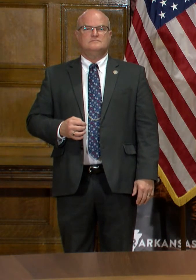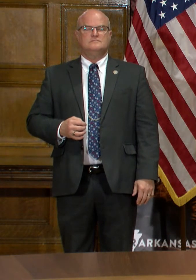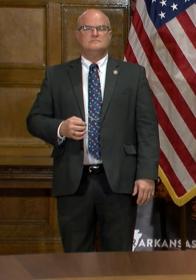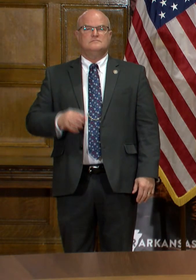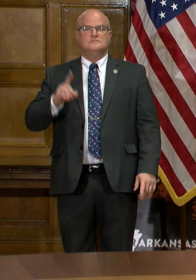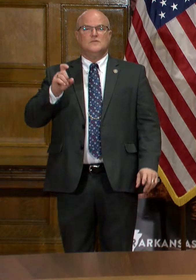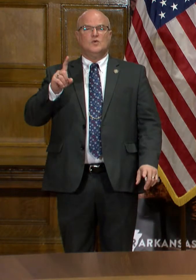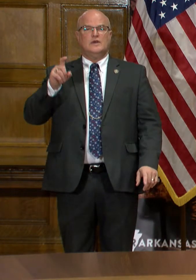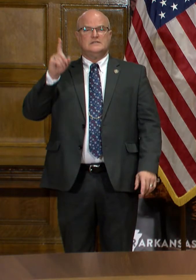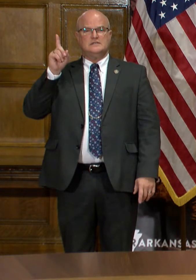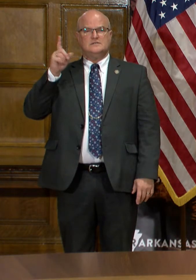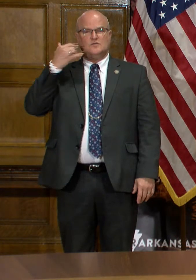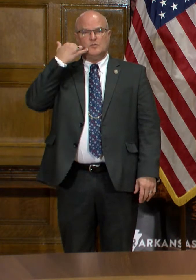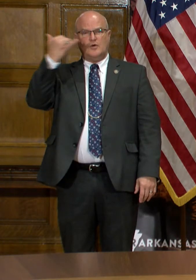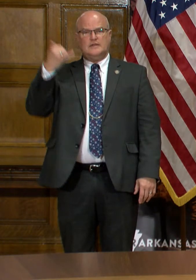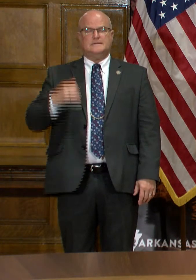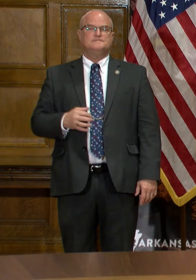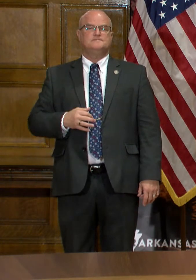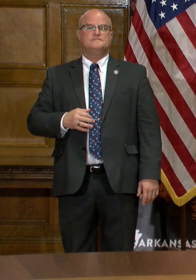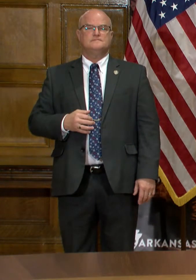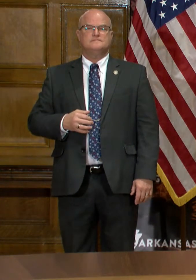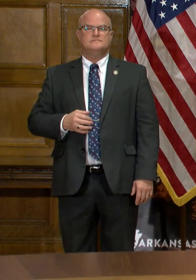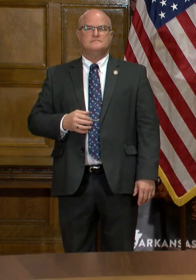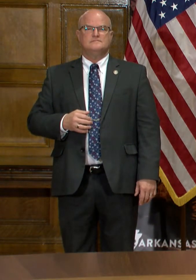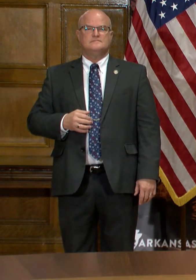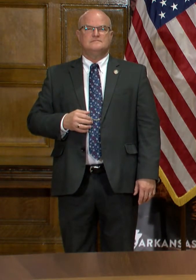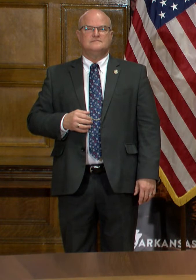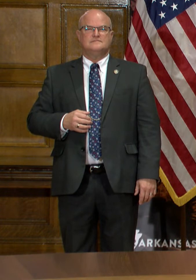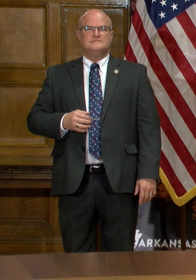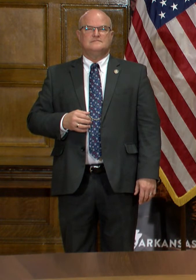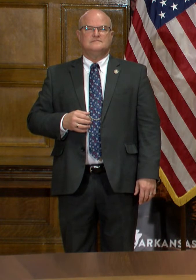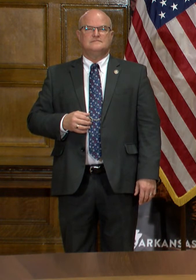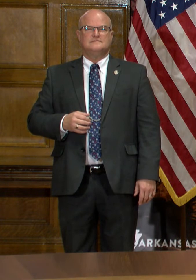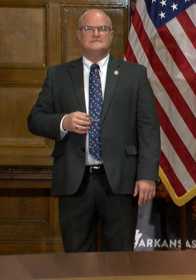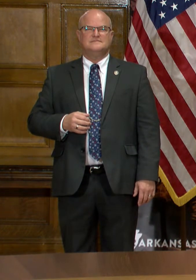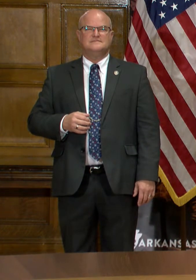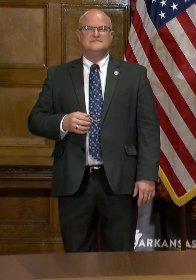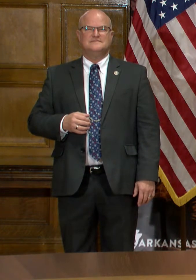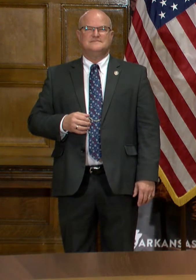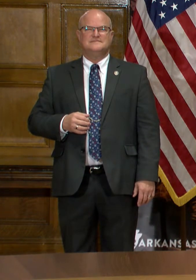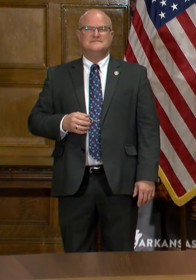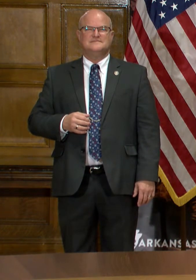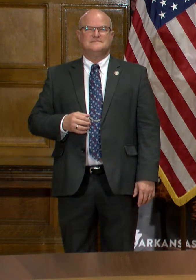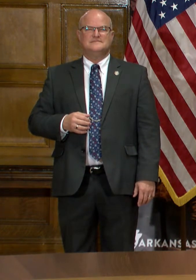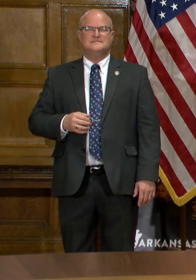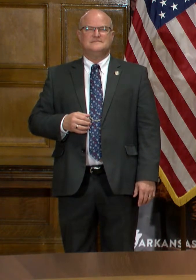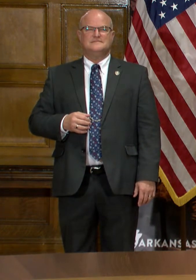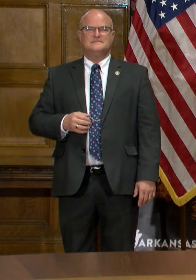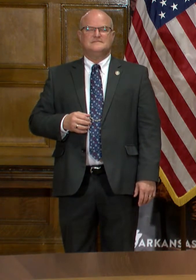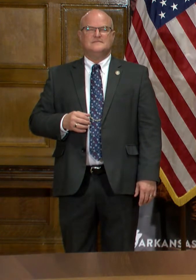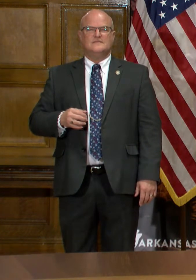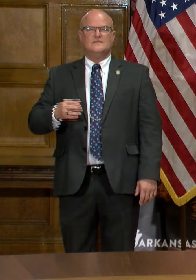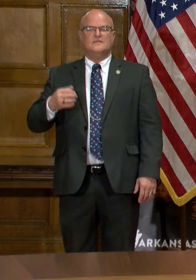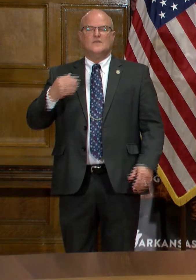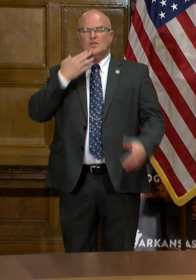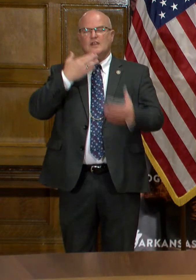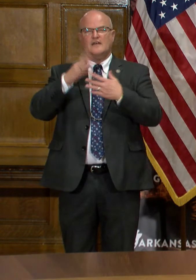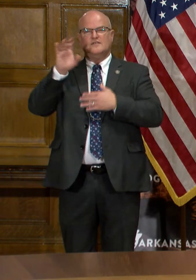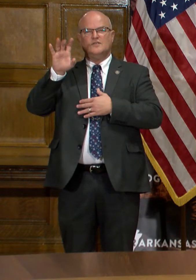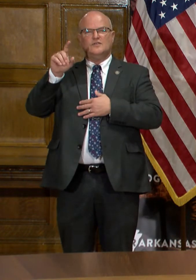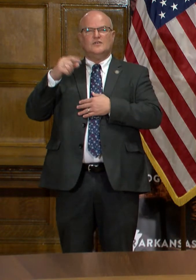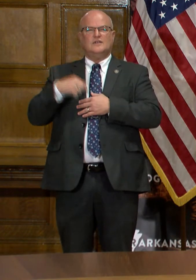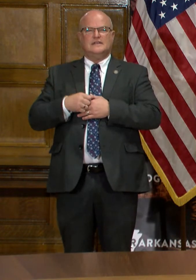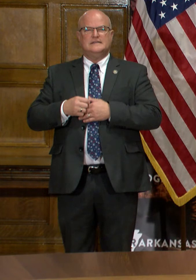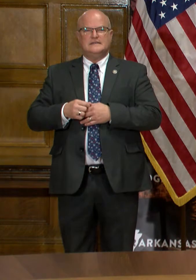Are there any questions remotely? Hey, Governor. This is Andrew with Froelich with NPR KUAF. Good afternoon. Good to